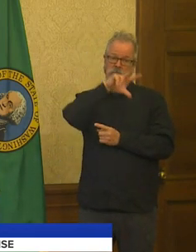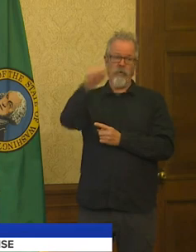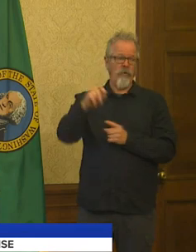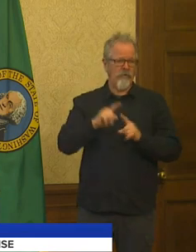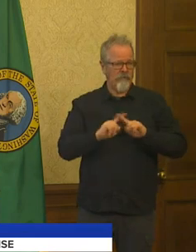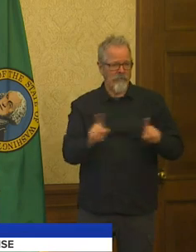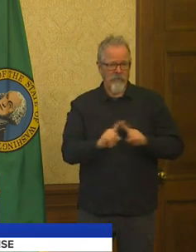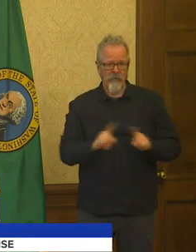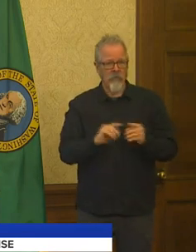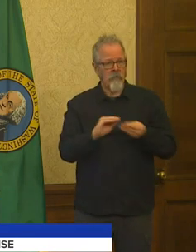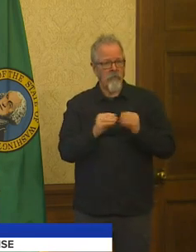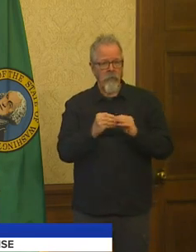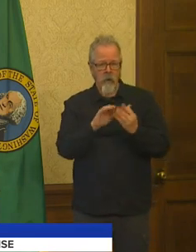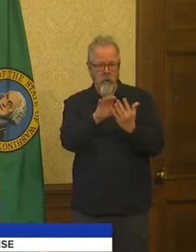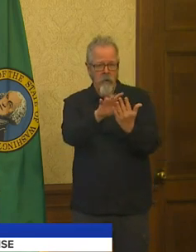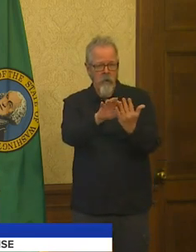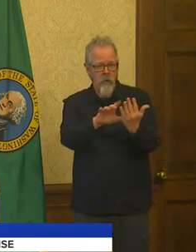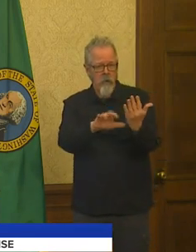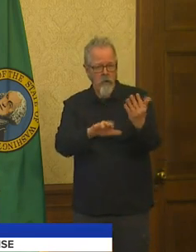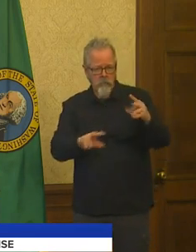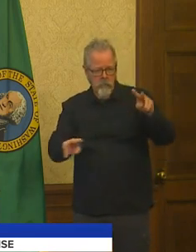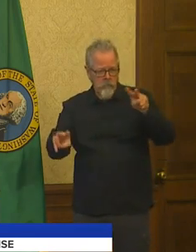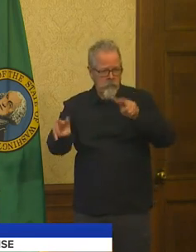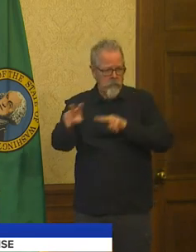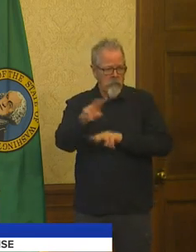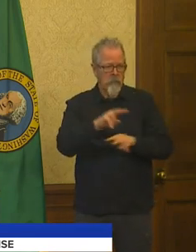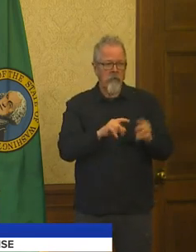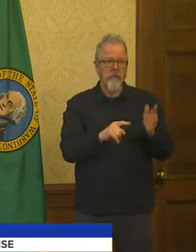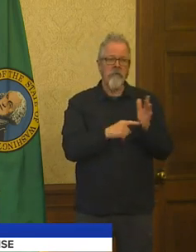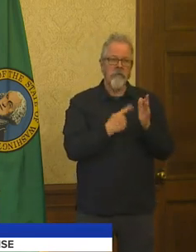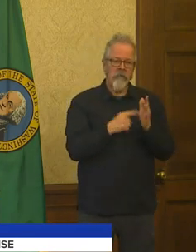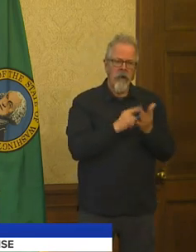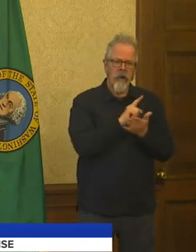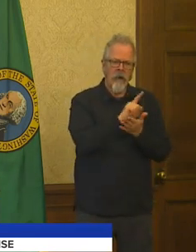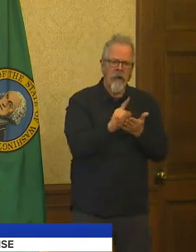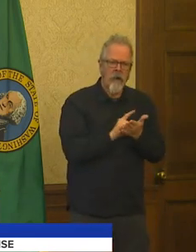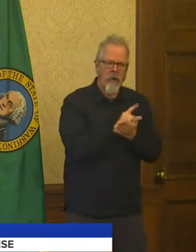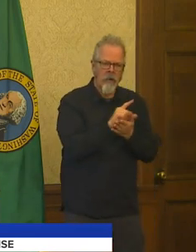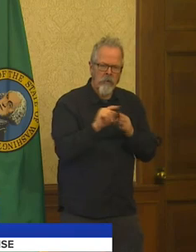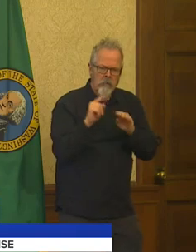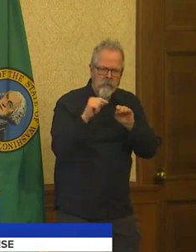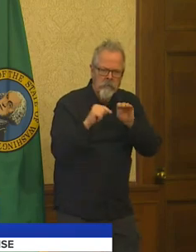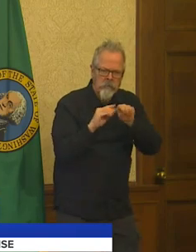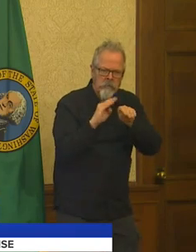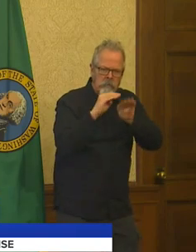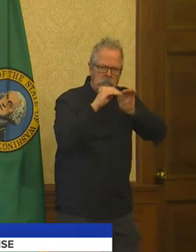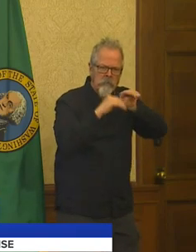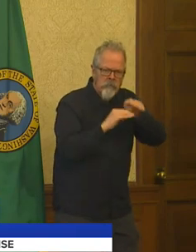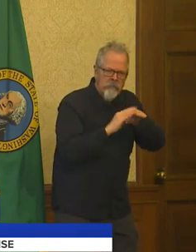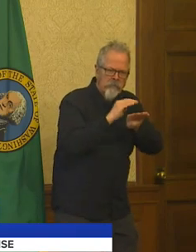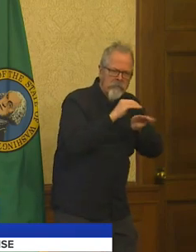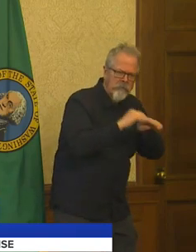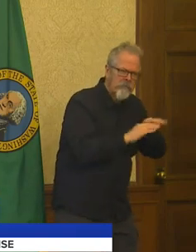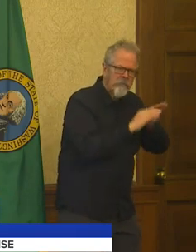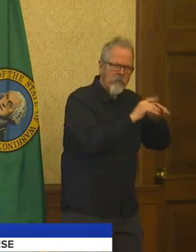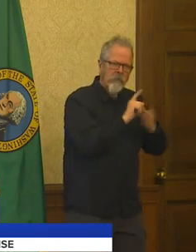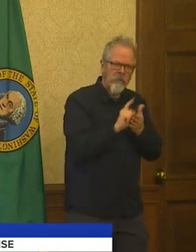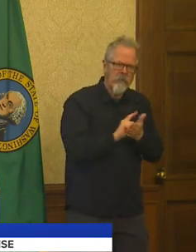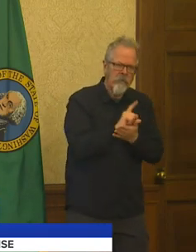and this graph shows the COVID the cases of